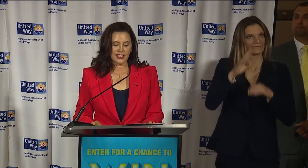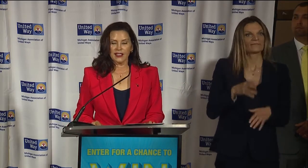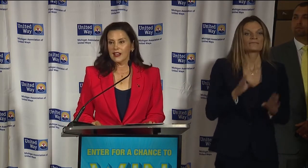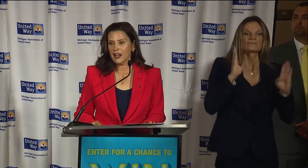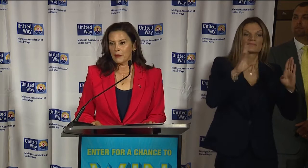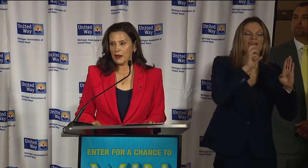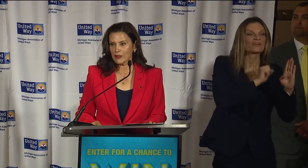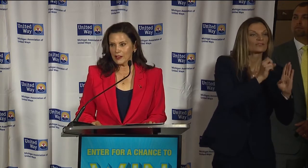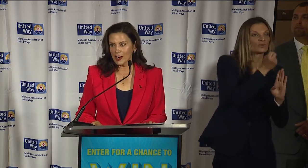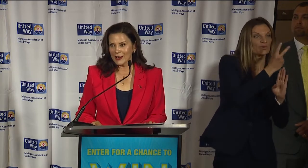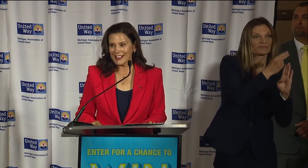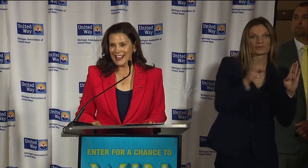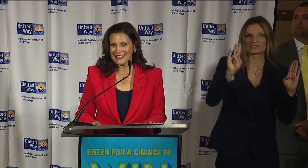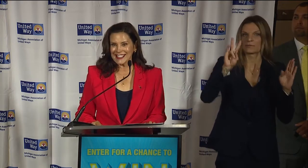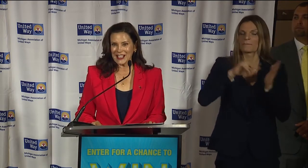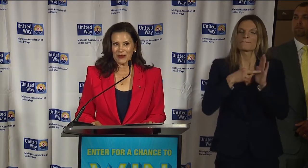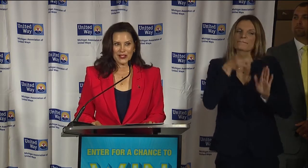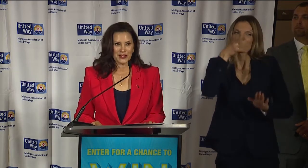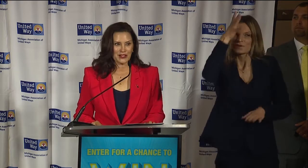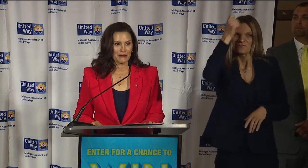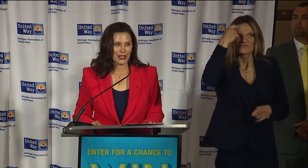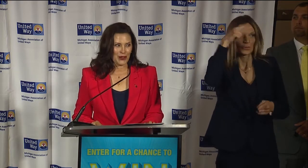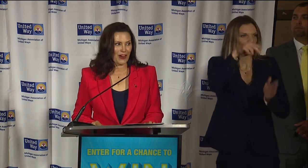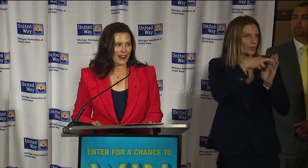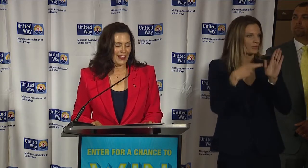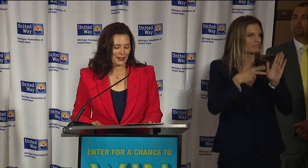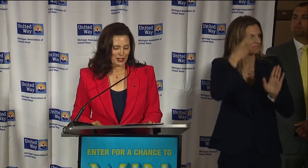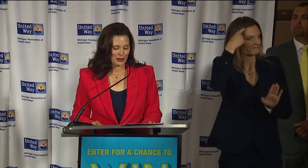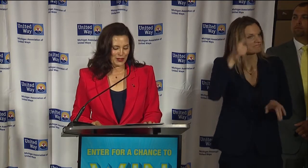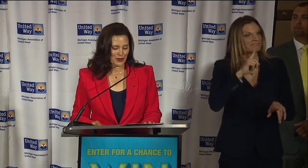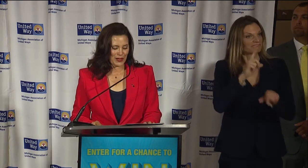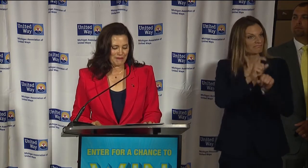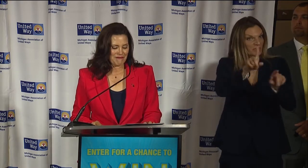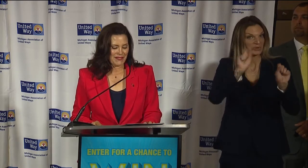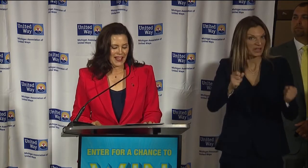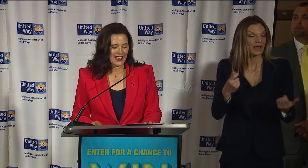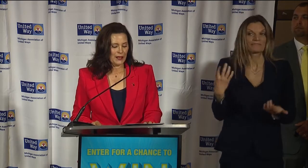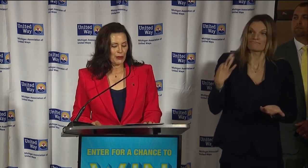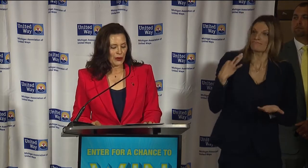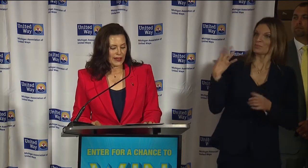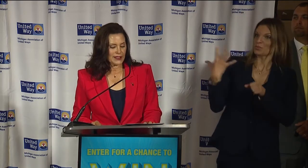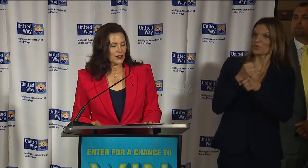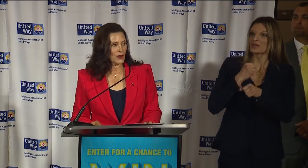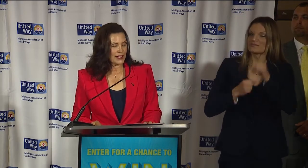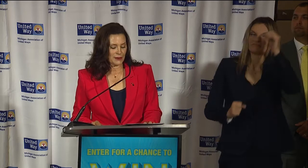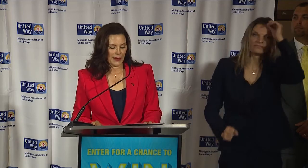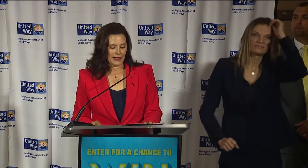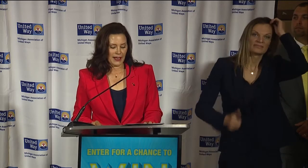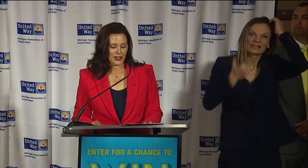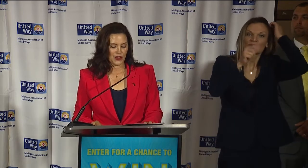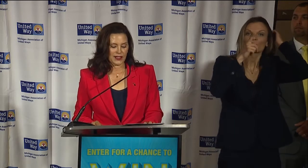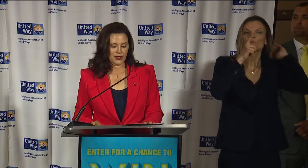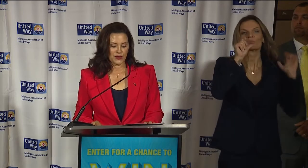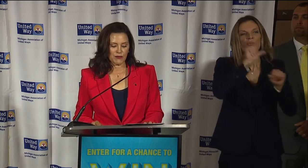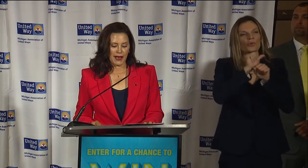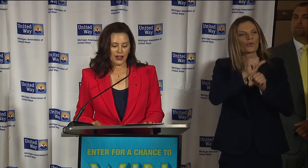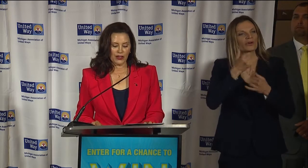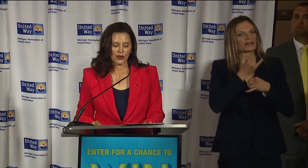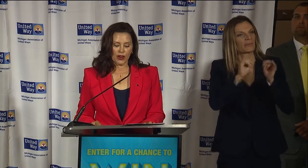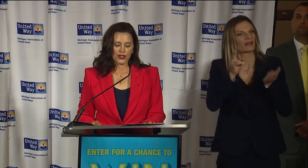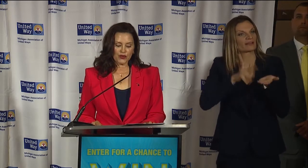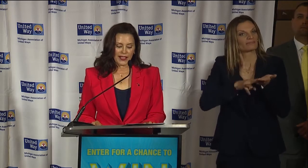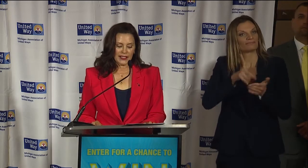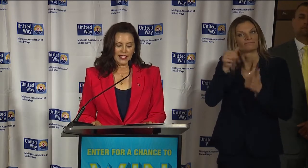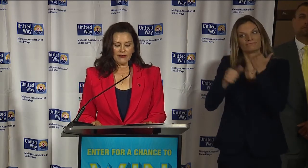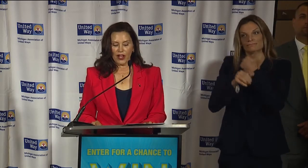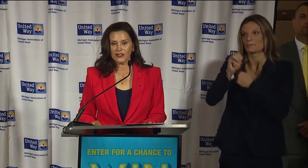to 17, a parent or guardian has to get you registered, but you are eligible to win. Employees or independent contractors with Meyer